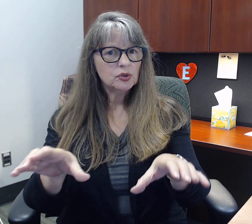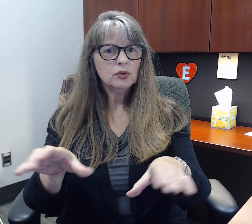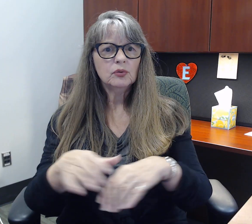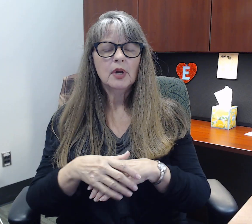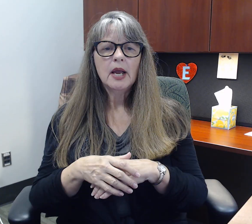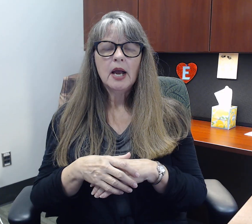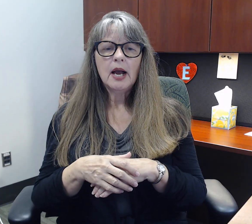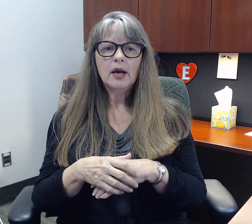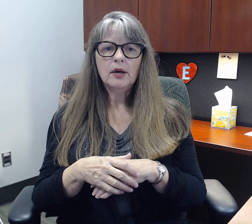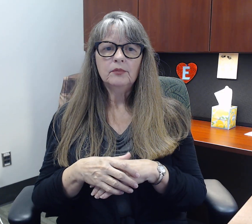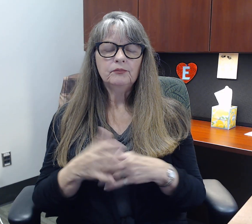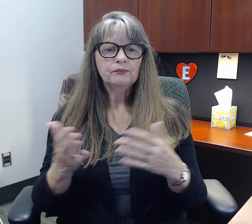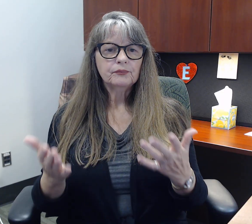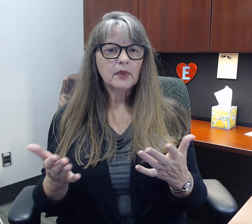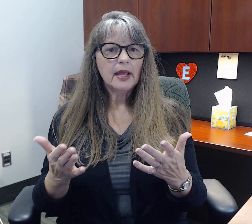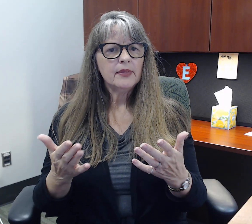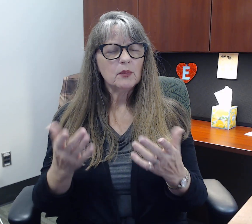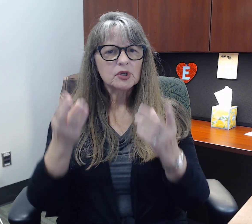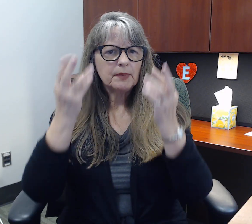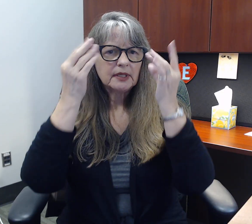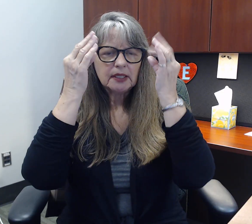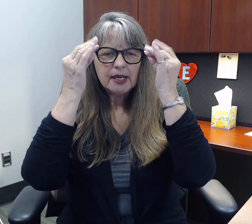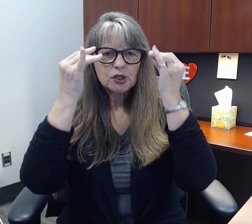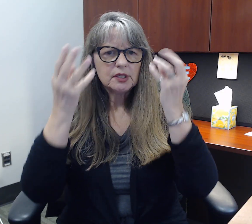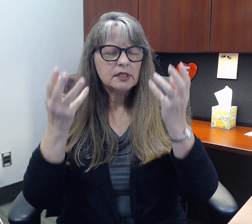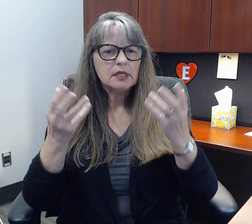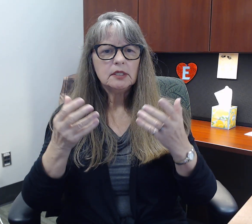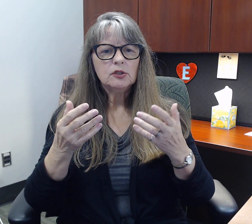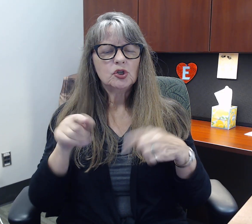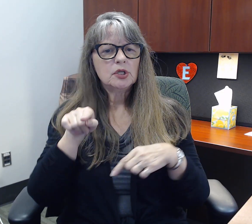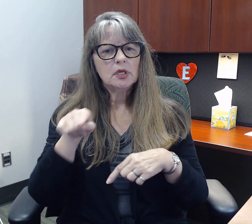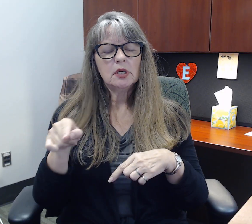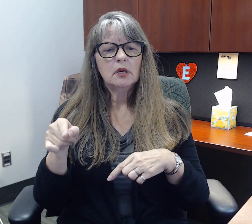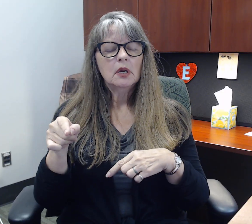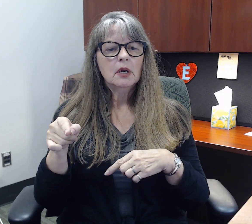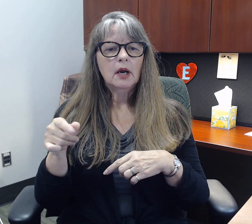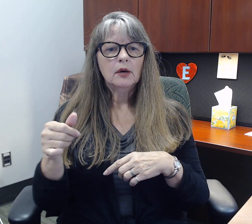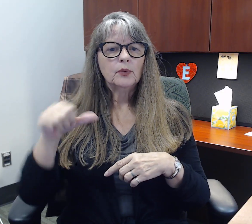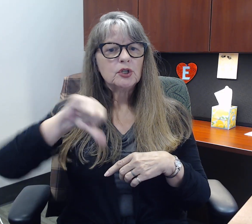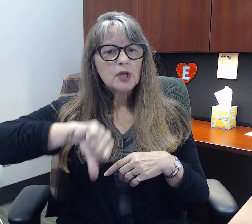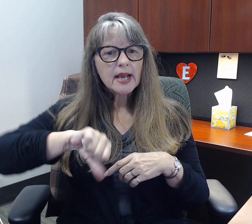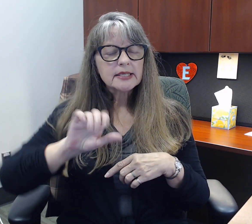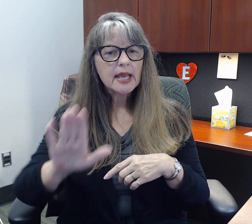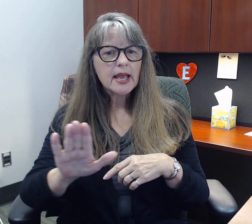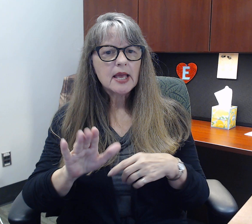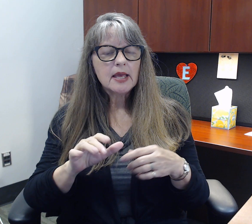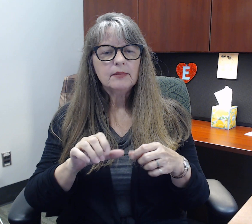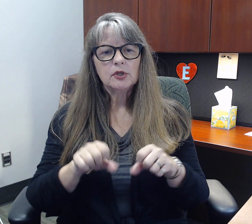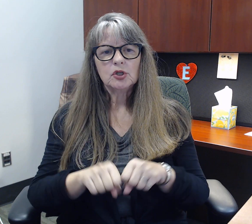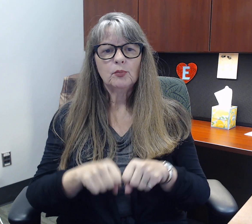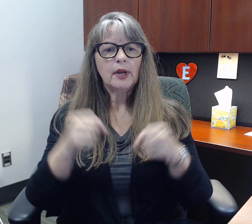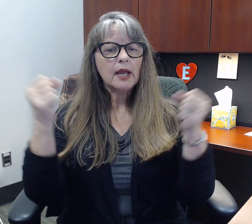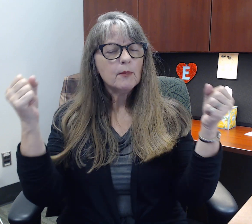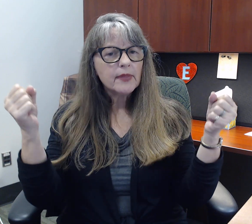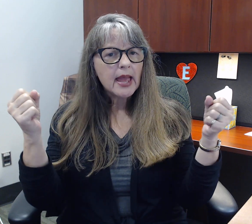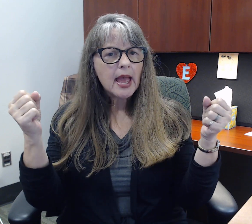do. And they were speculation. Did she reject him? Did she break up with